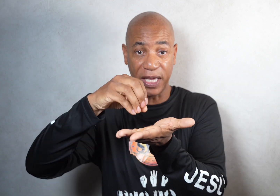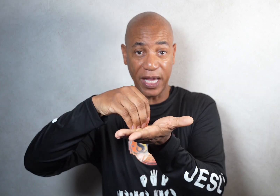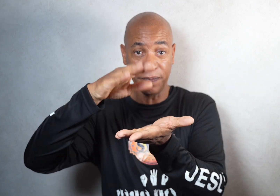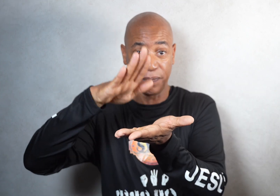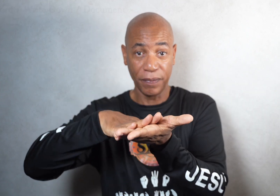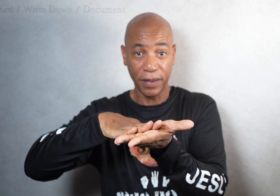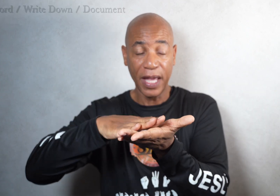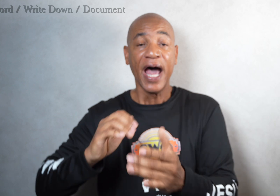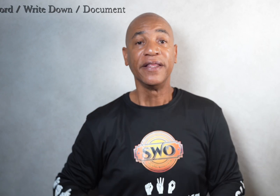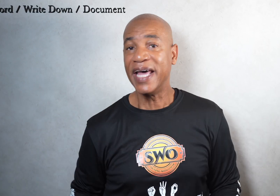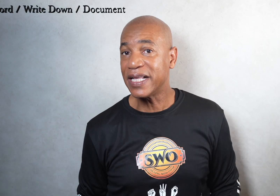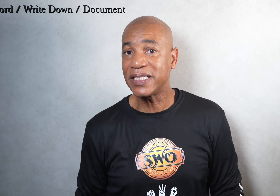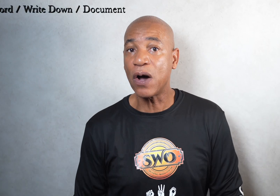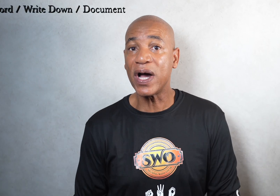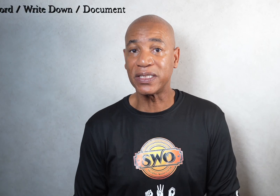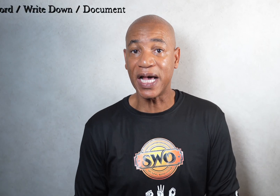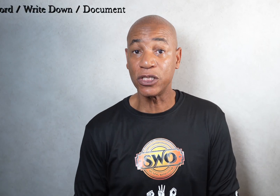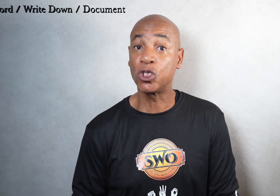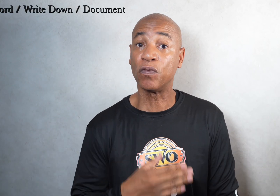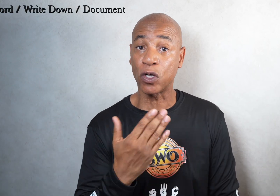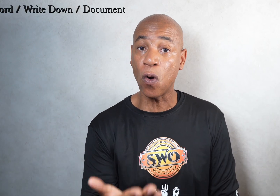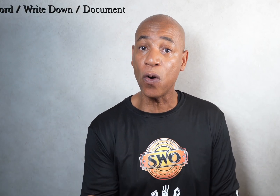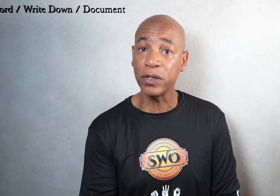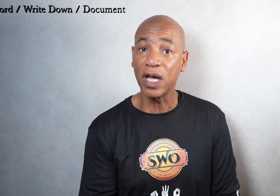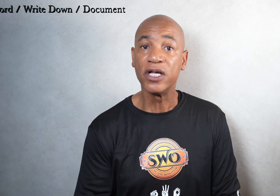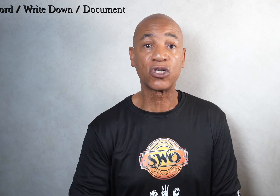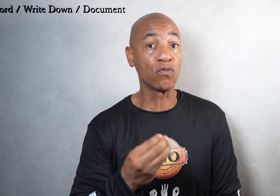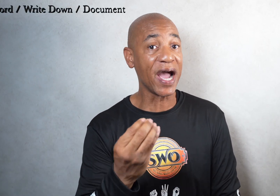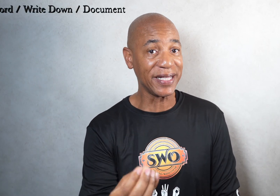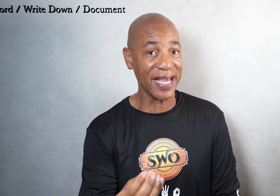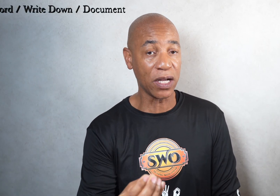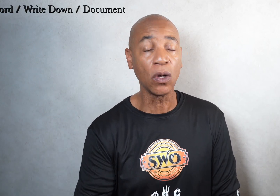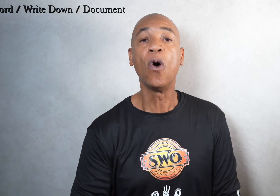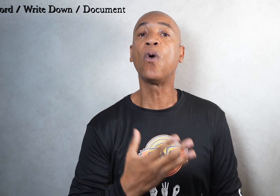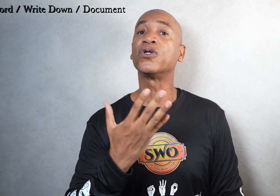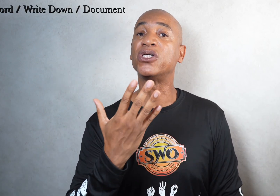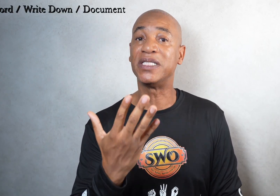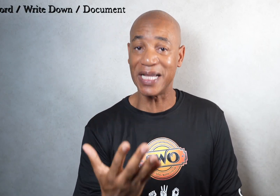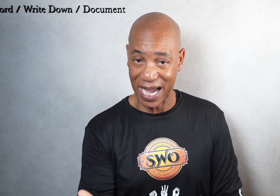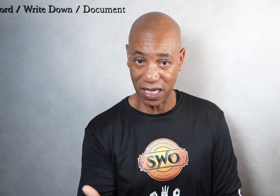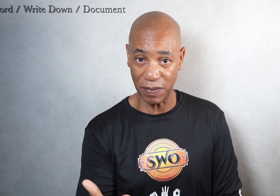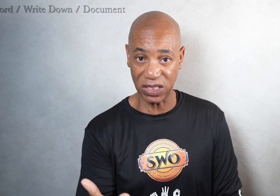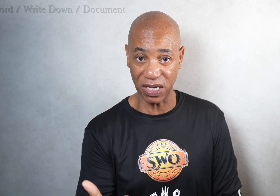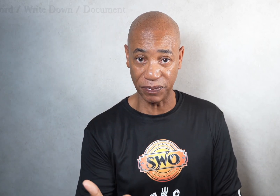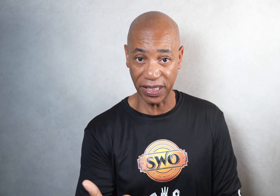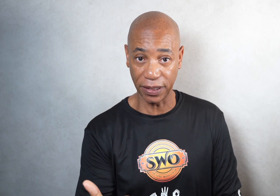again. That is how I sign to record, to write down, or to document something.